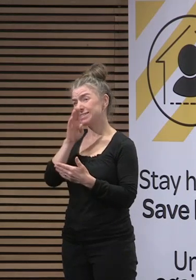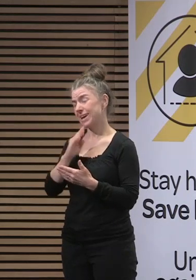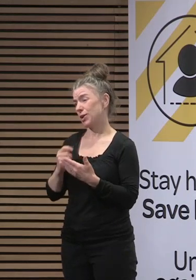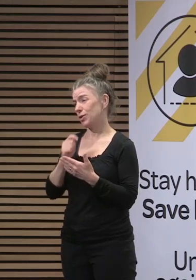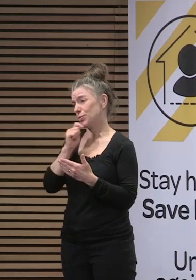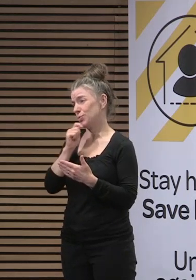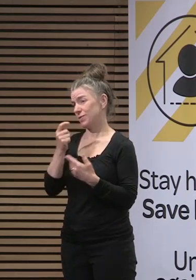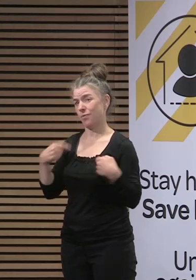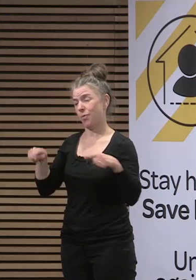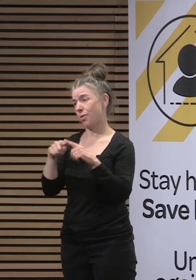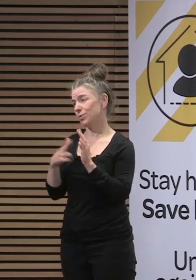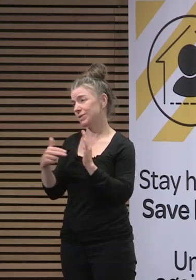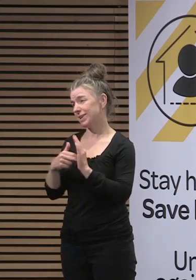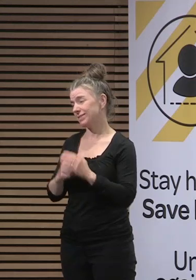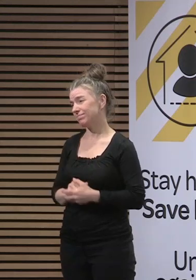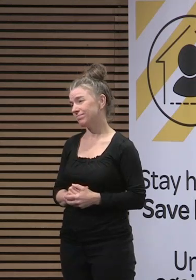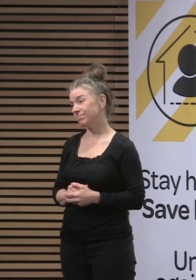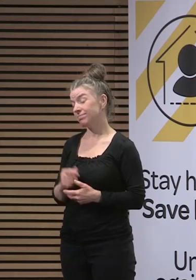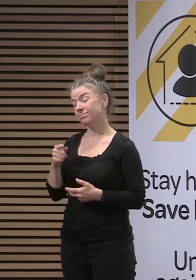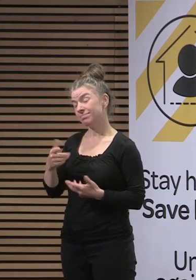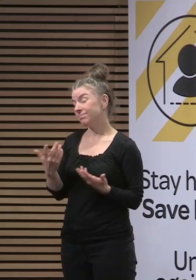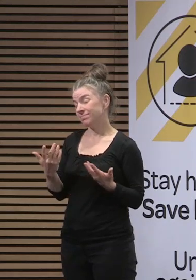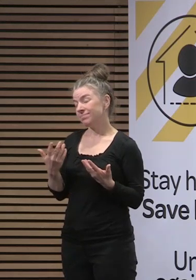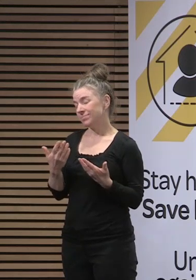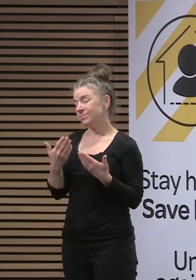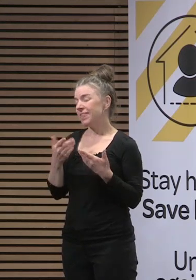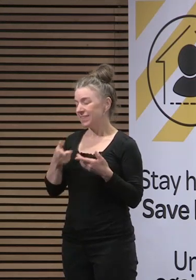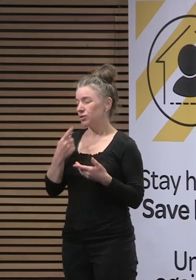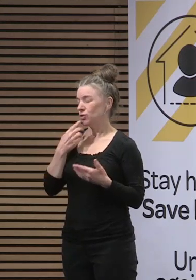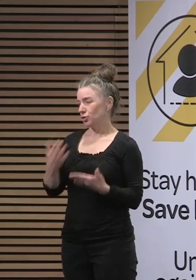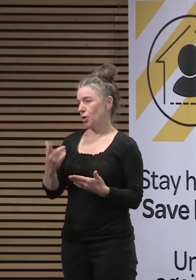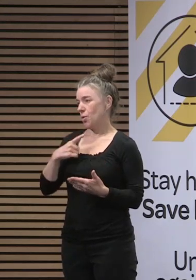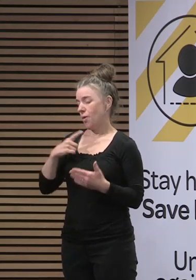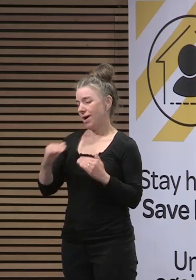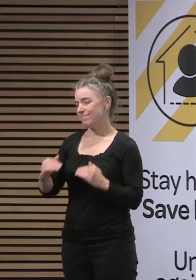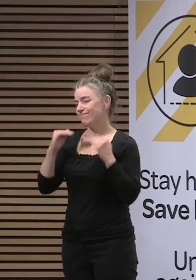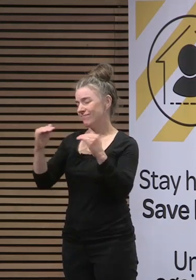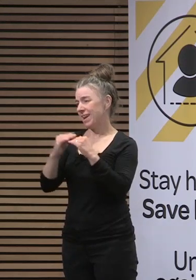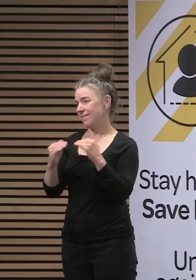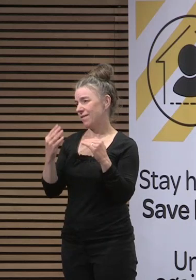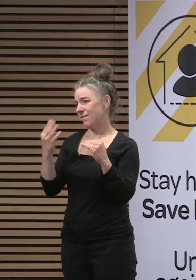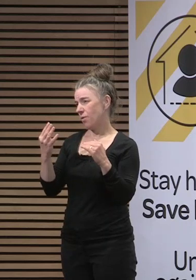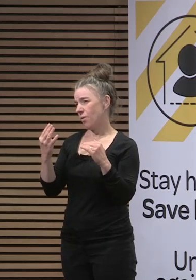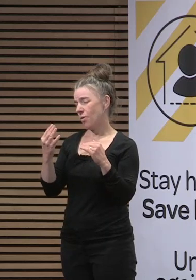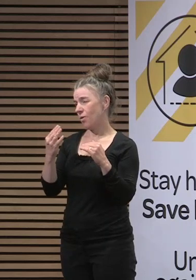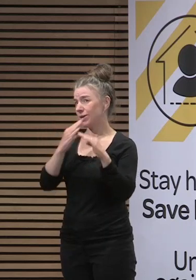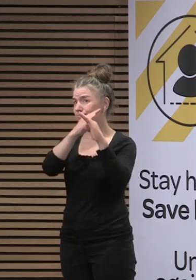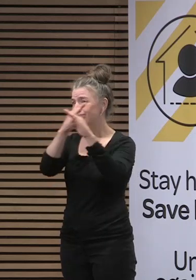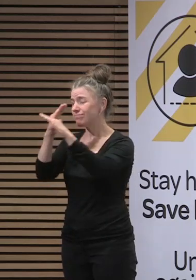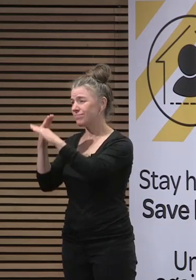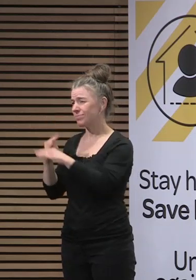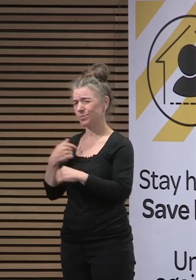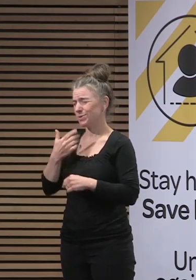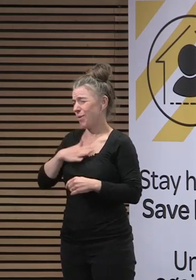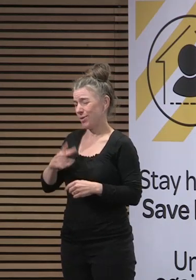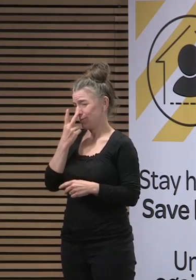receive. But it, of course, is a reflection of why we are taking the measures that we have. No one wants loss of life, and that's